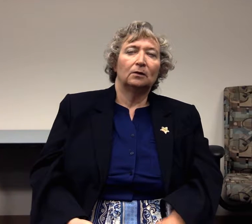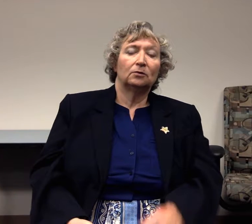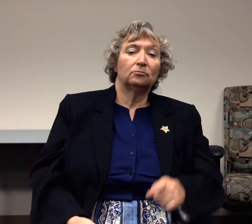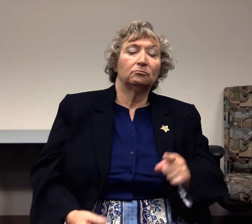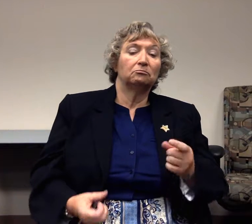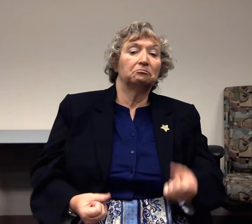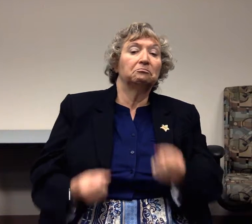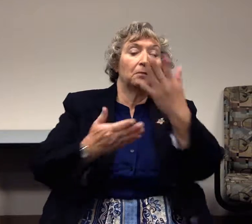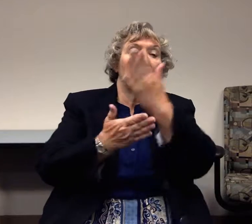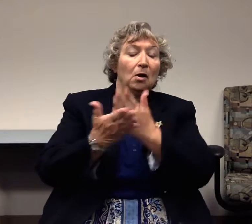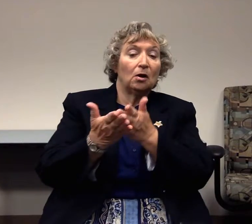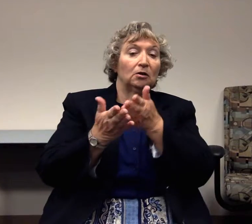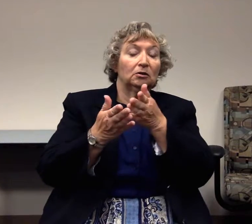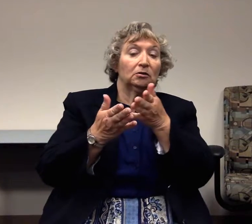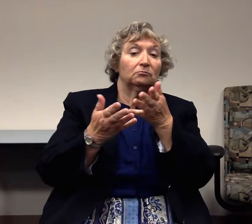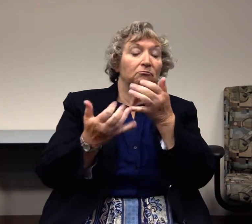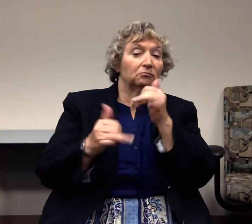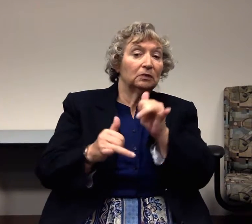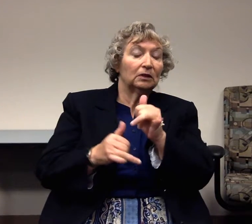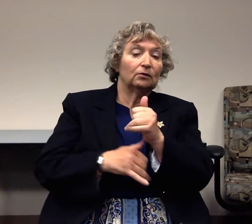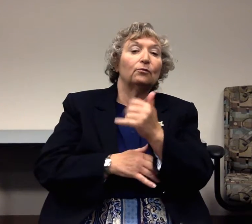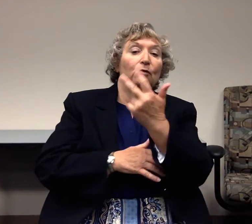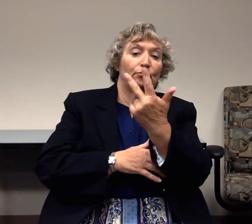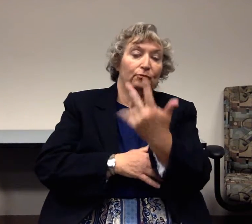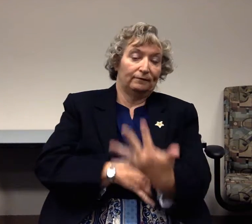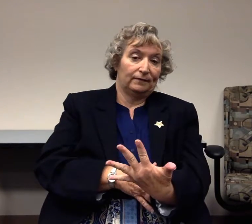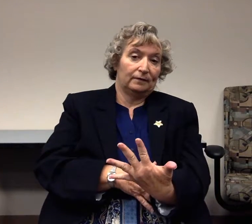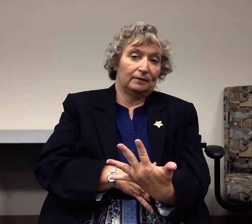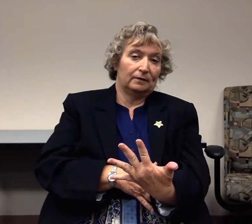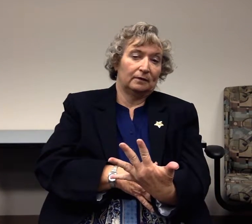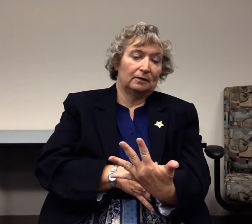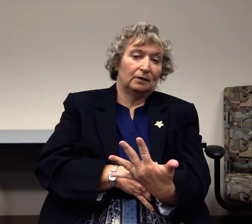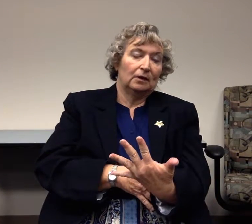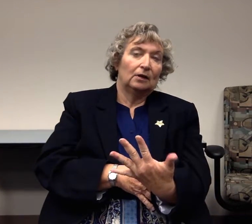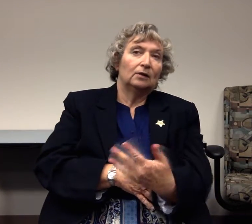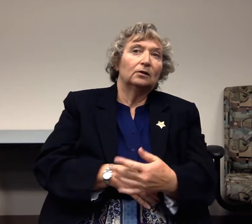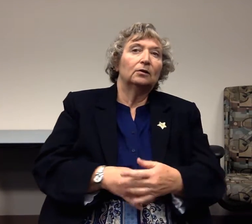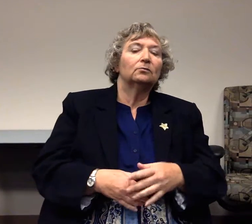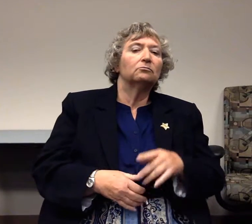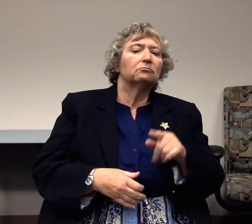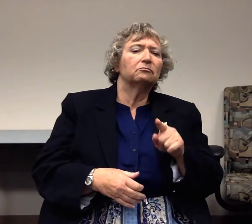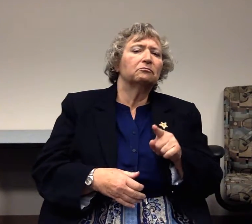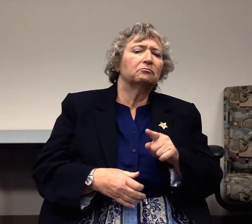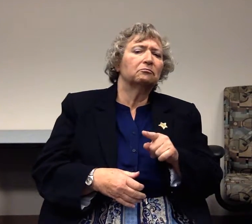3/5. Good. And out of those 3/5, 1/5 were what we call loyalists.